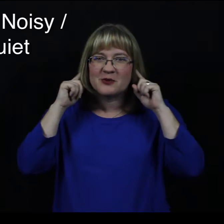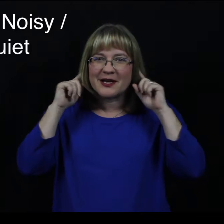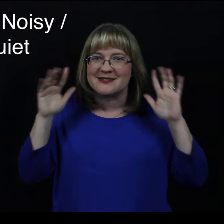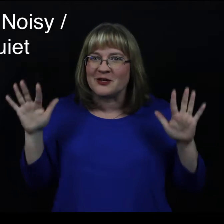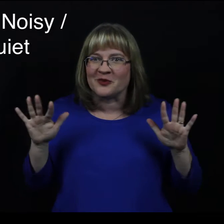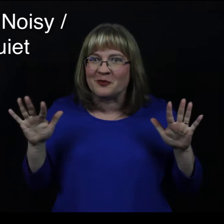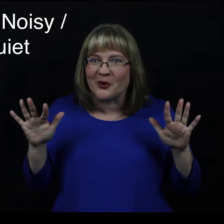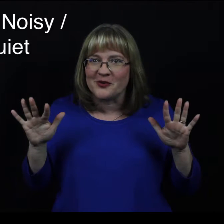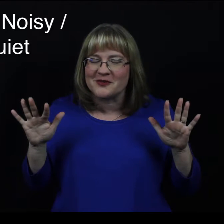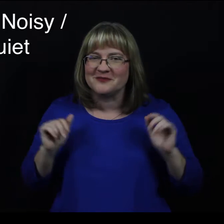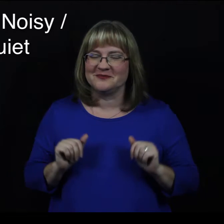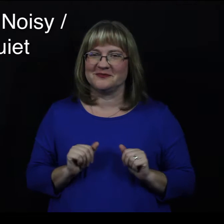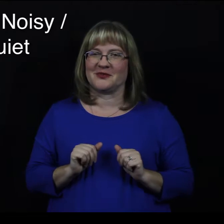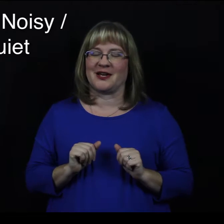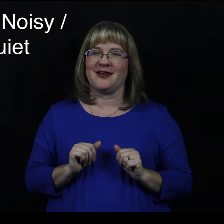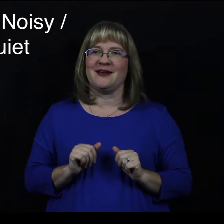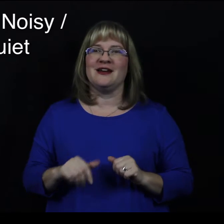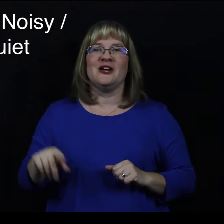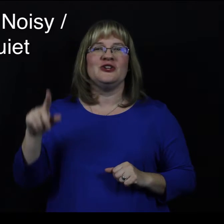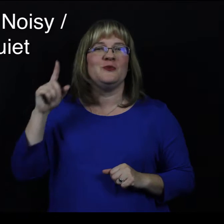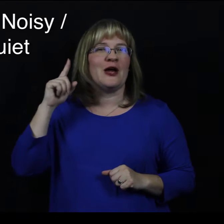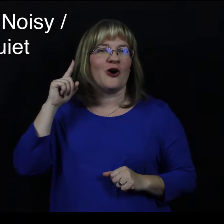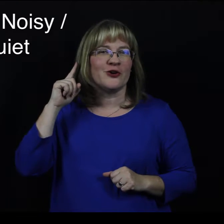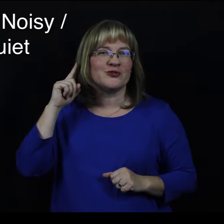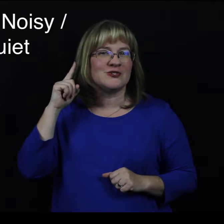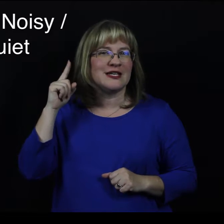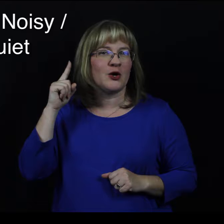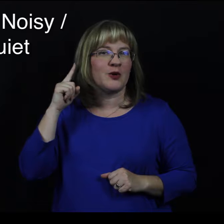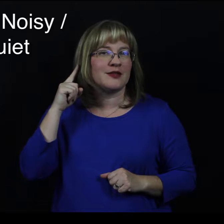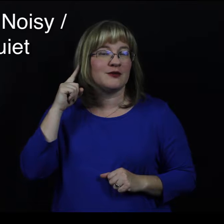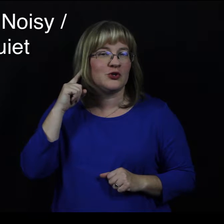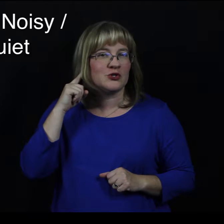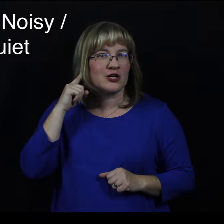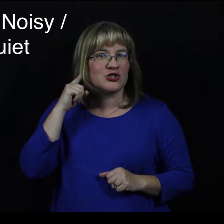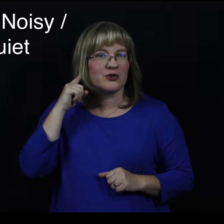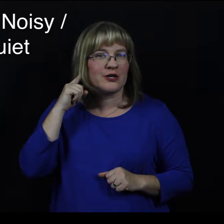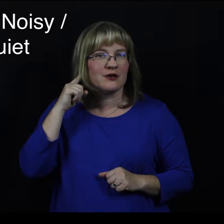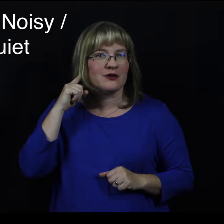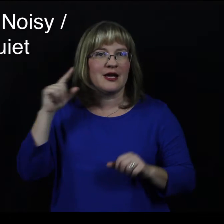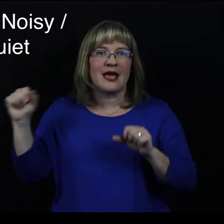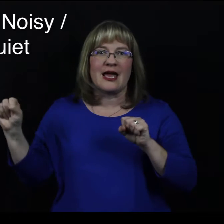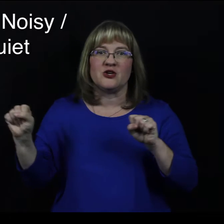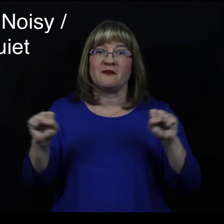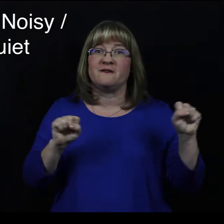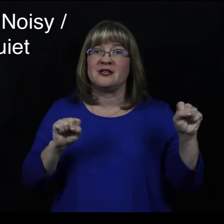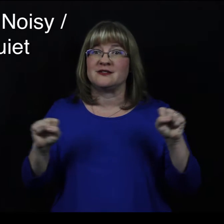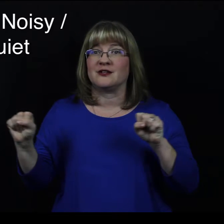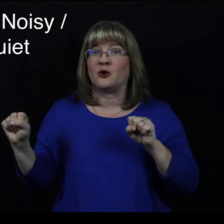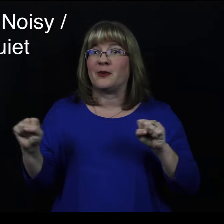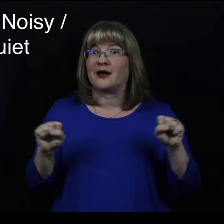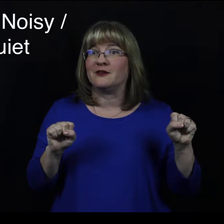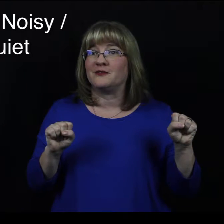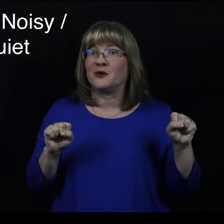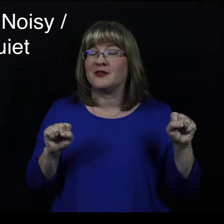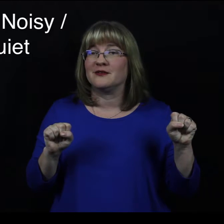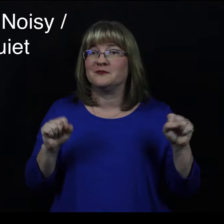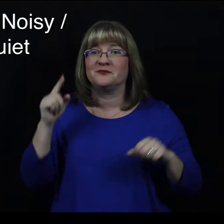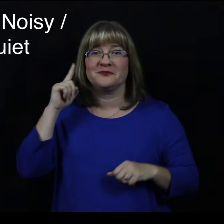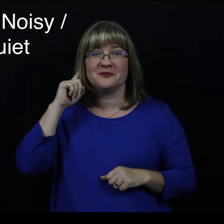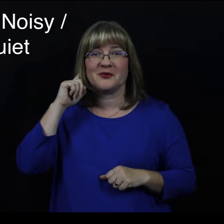might see it with both. Okay? You may also see it with you touch your ear and you have fists that go back and forth.